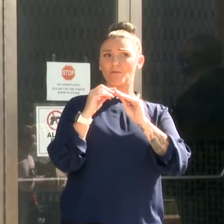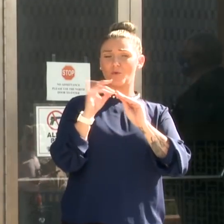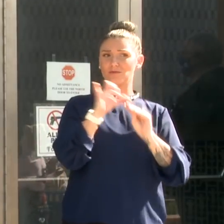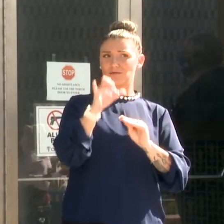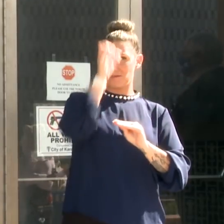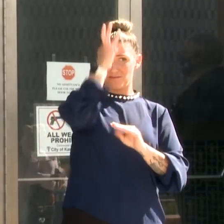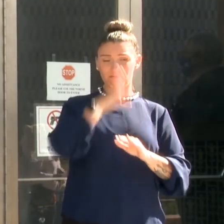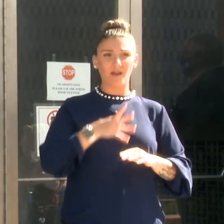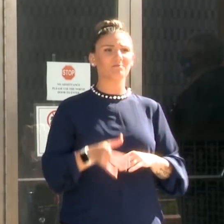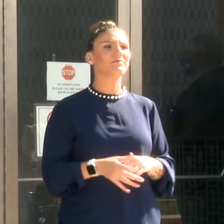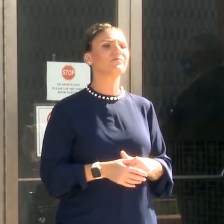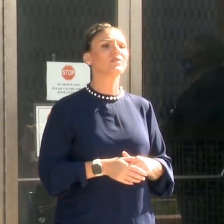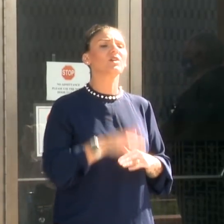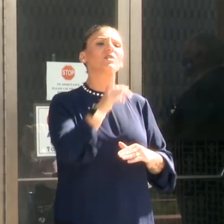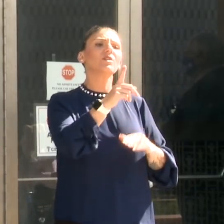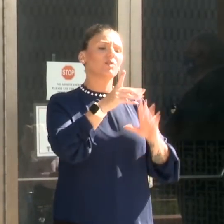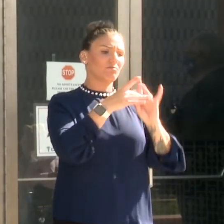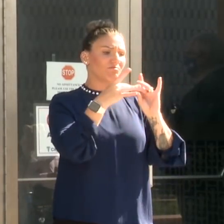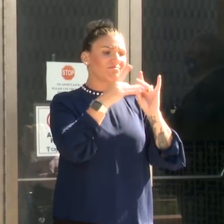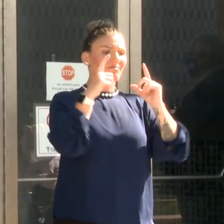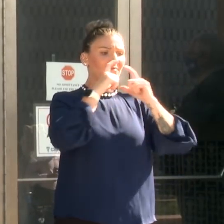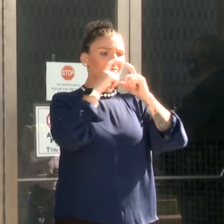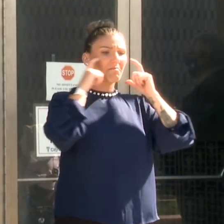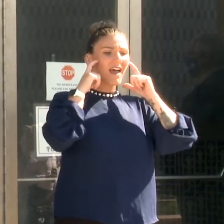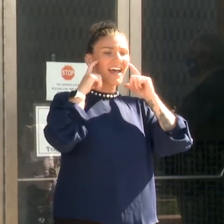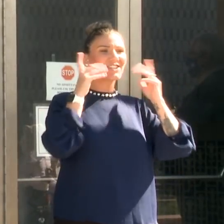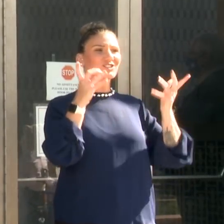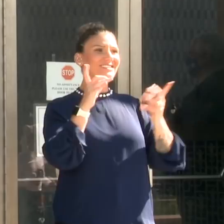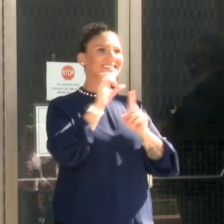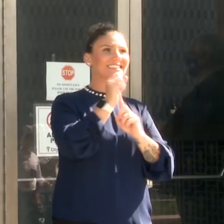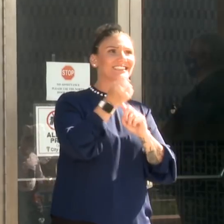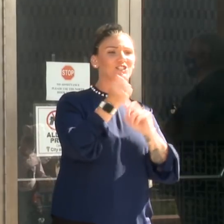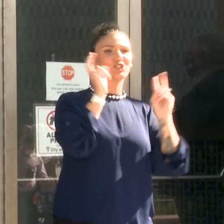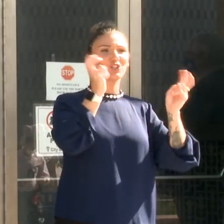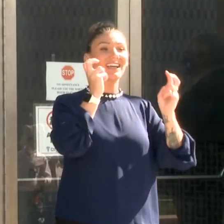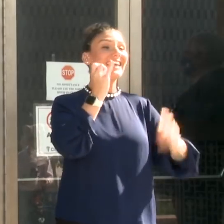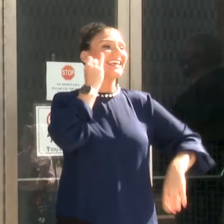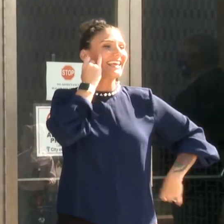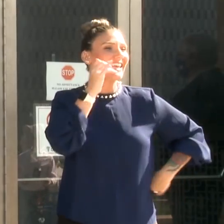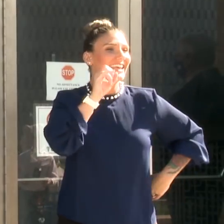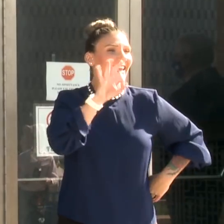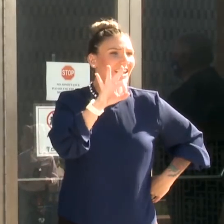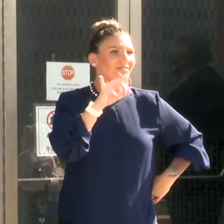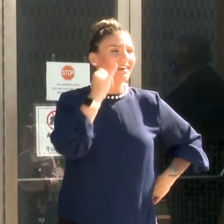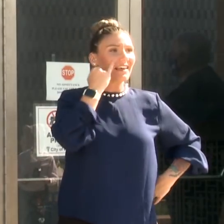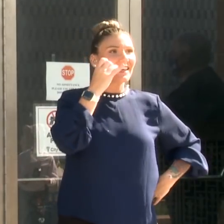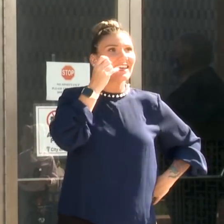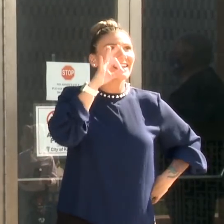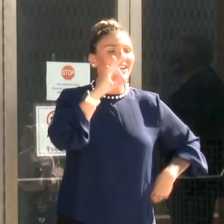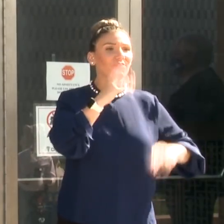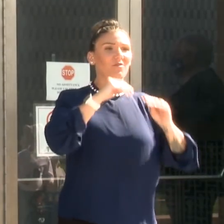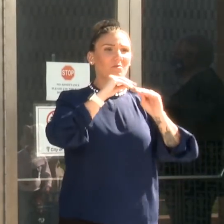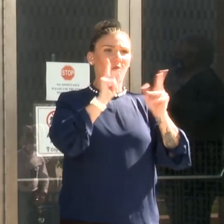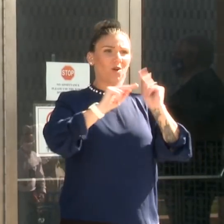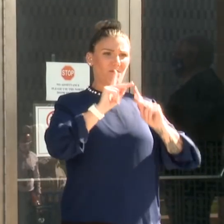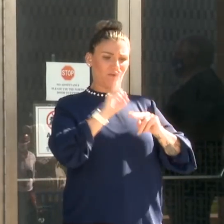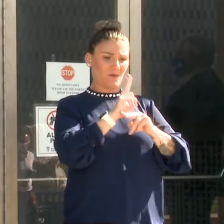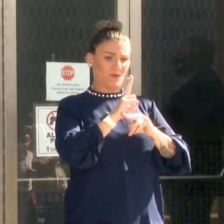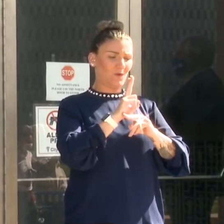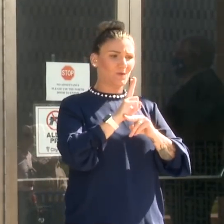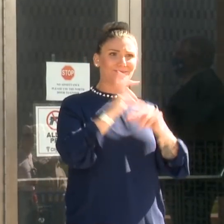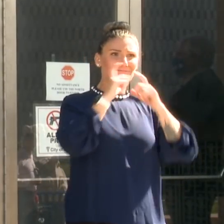You're speaking about the mask in a conditional fashion, that if people wear masks, Yes. if more people wear masks, the